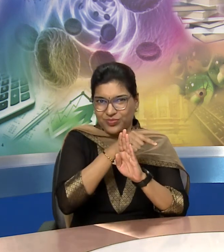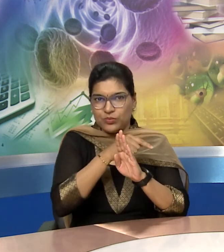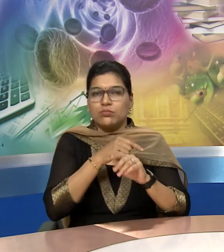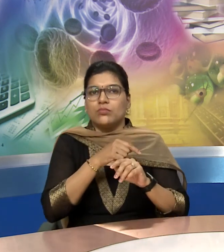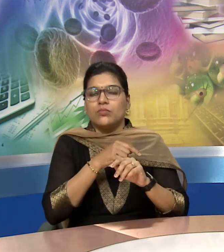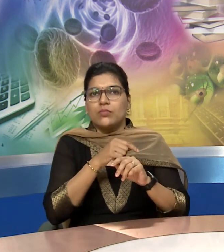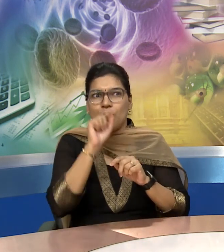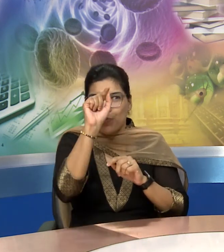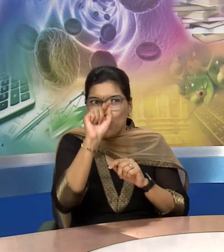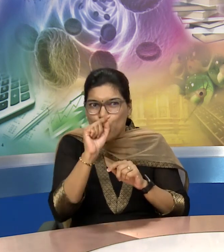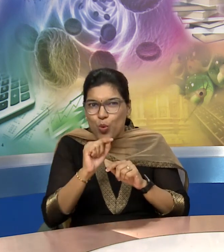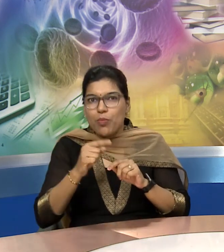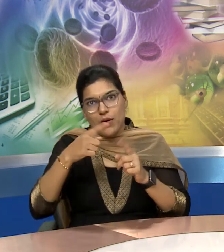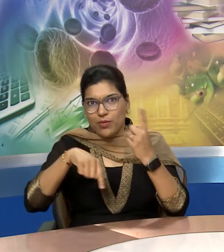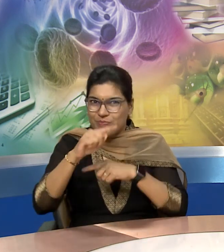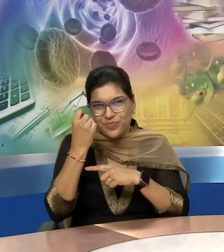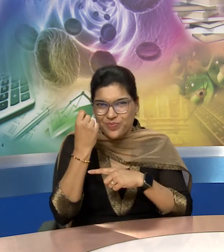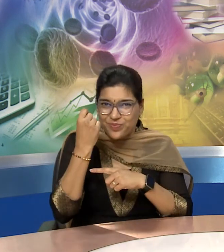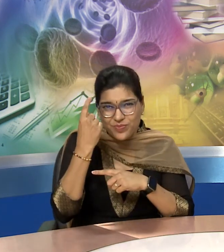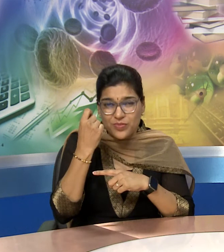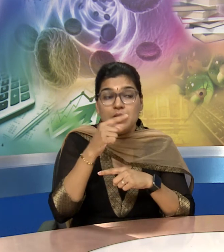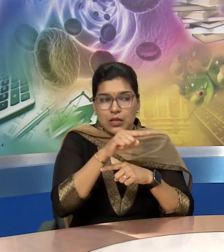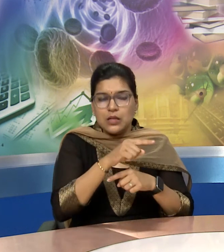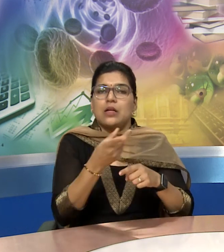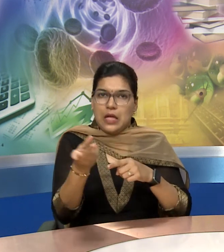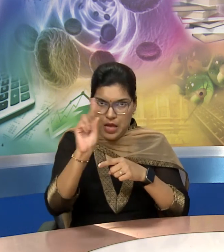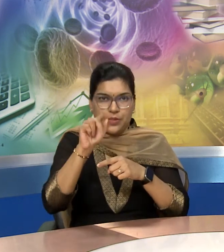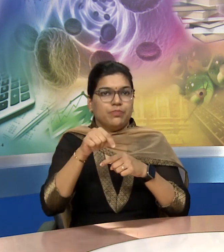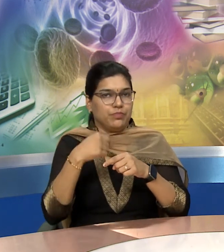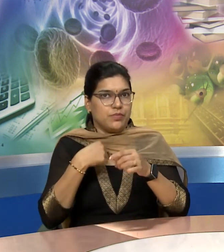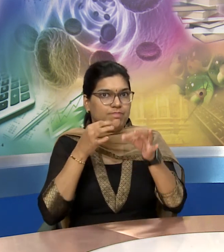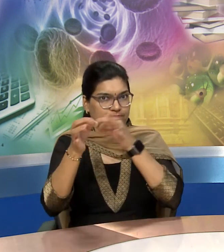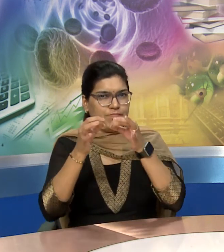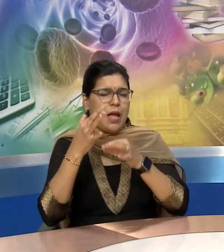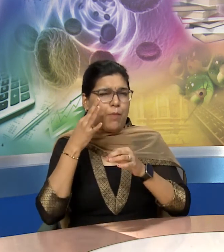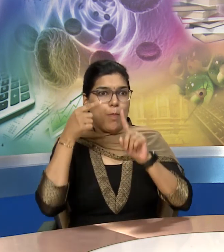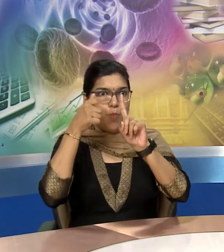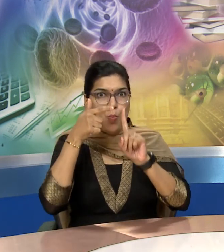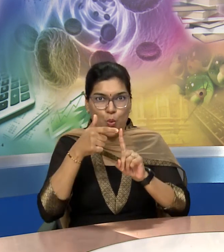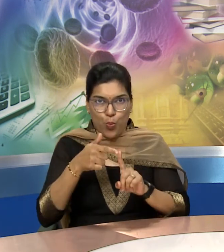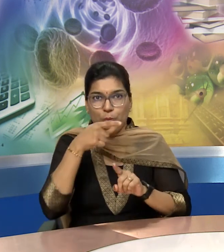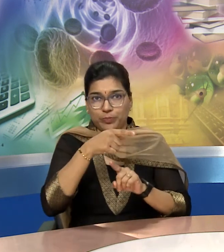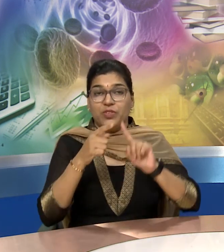So far, whatever we have covered, let us review all those points